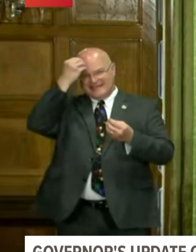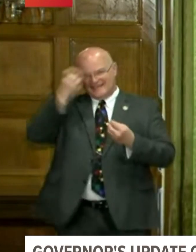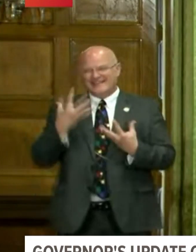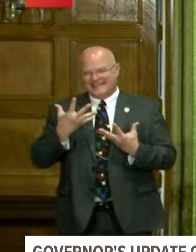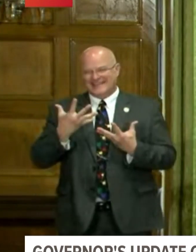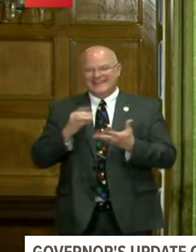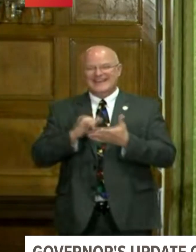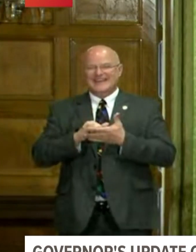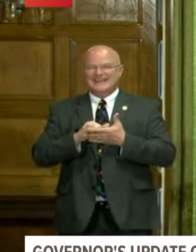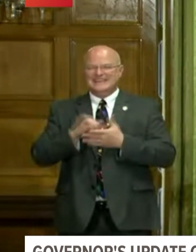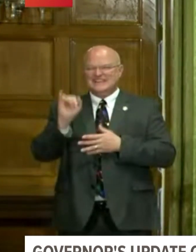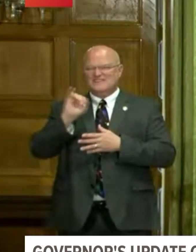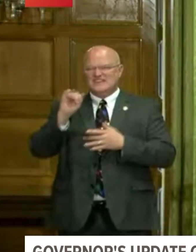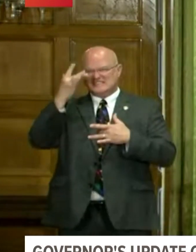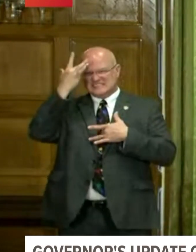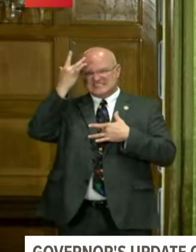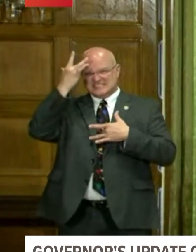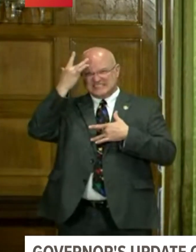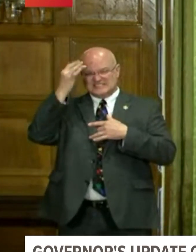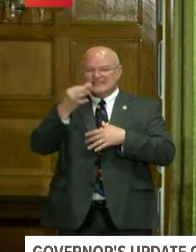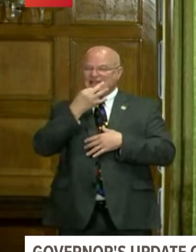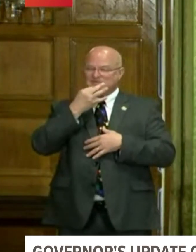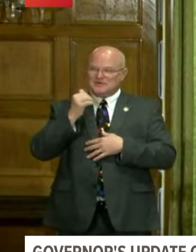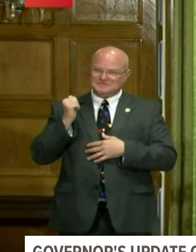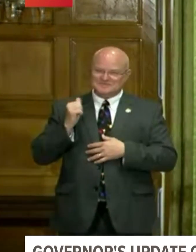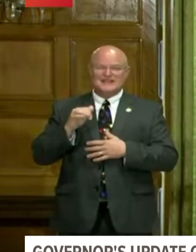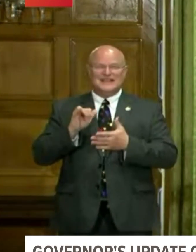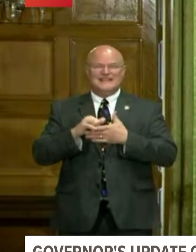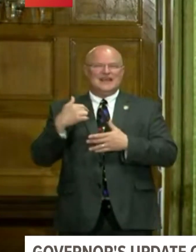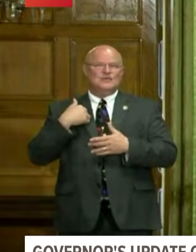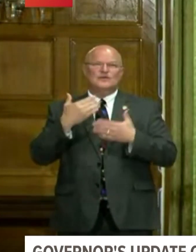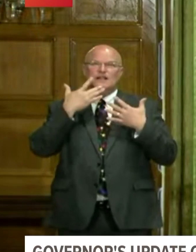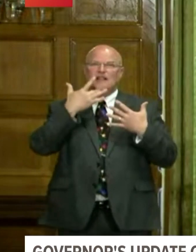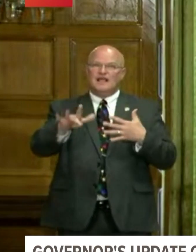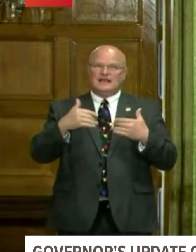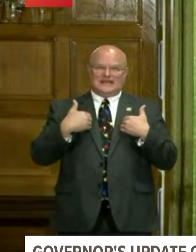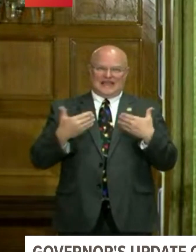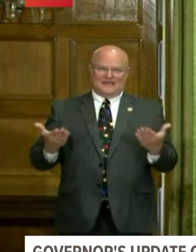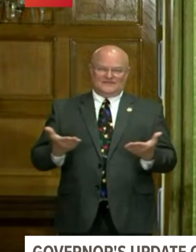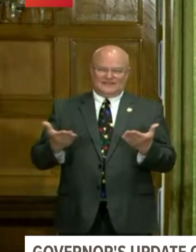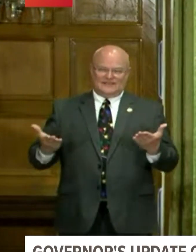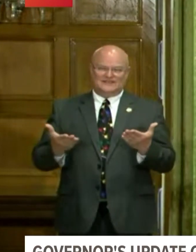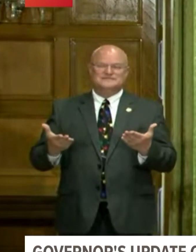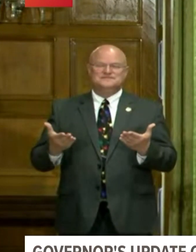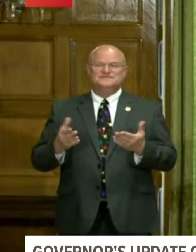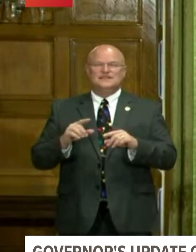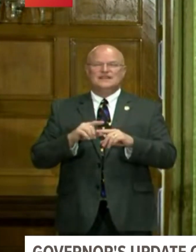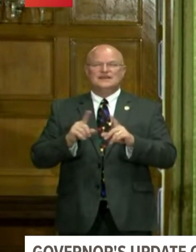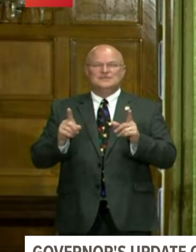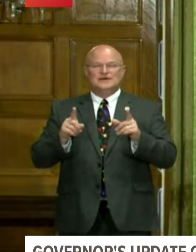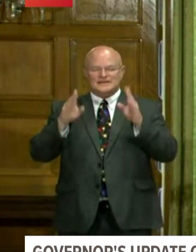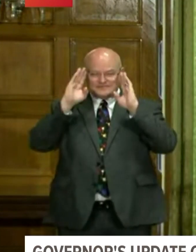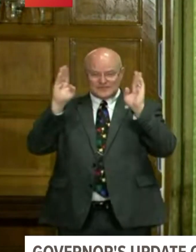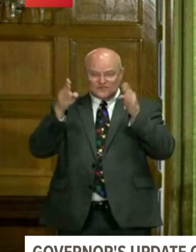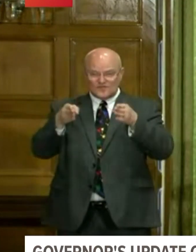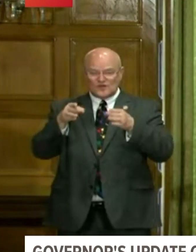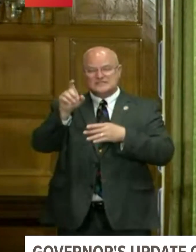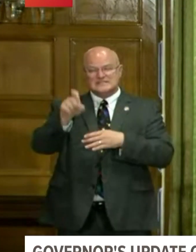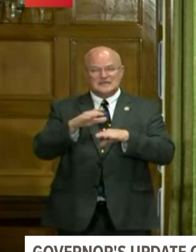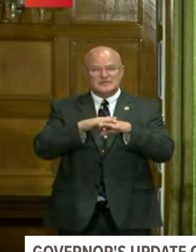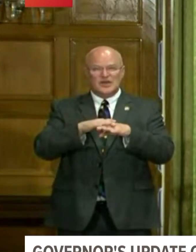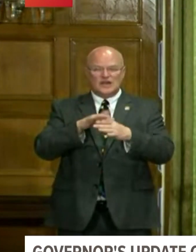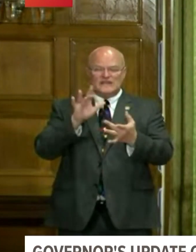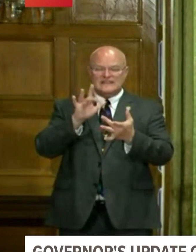he is the infectious disease expert that we're very, very lucky to have here, but the focus has got to be